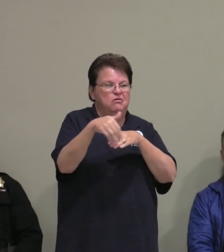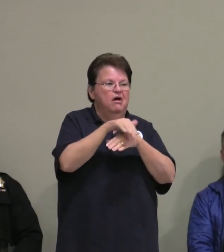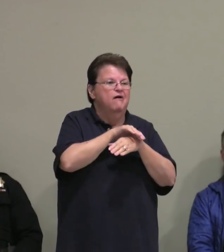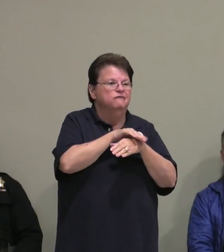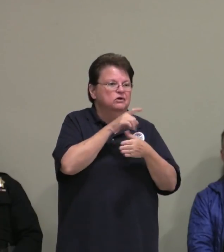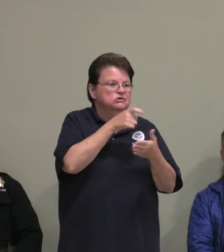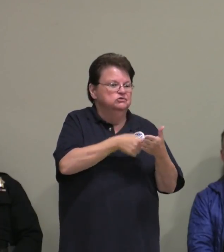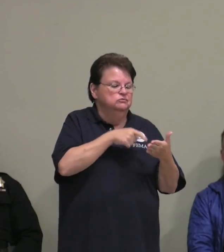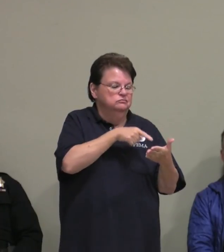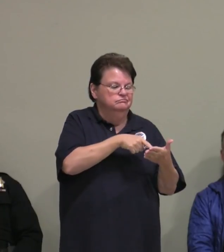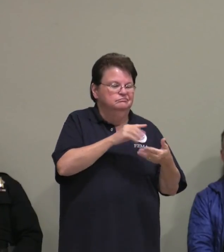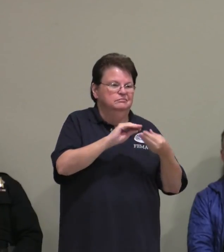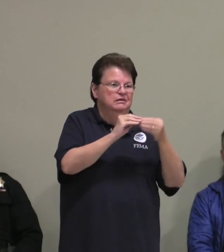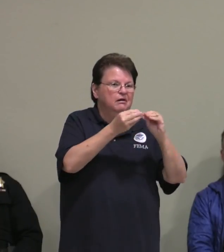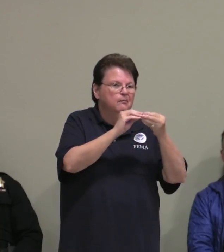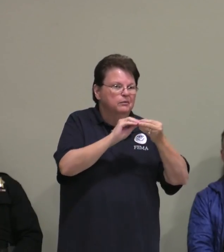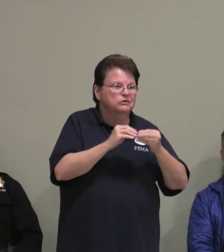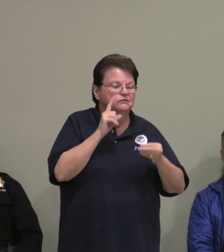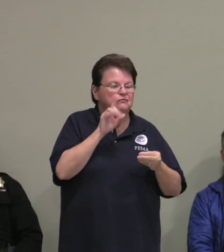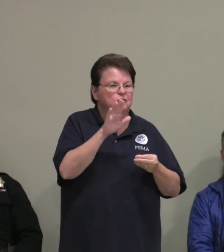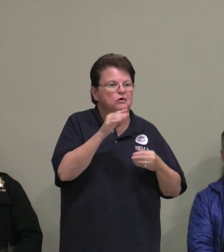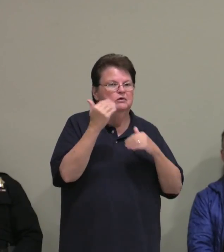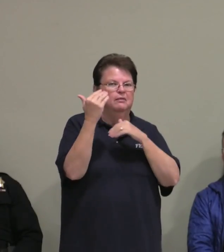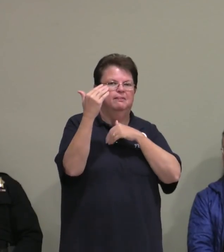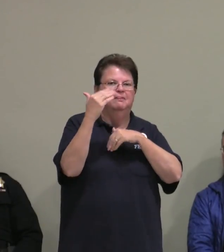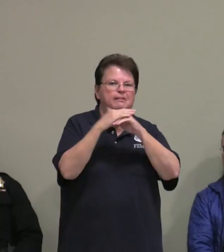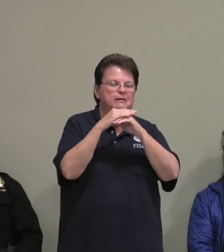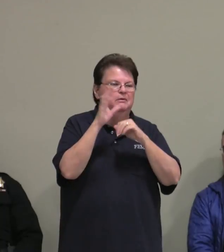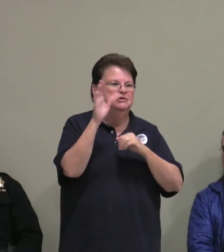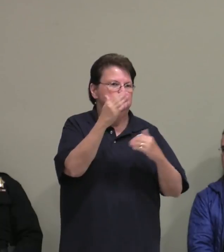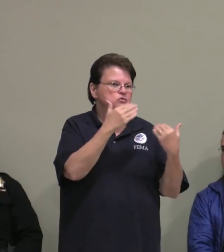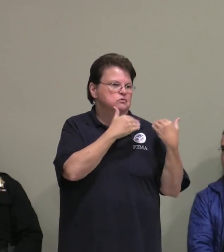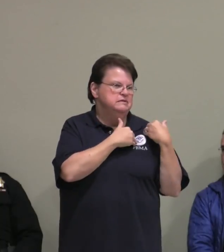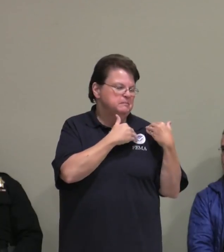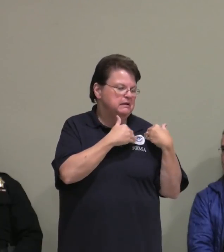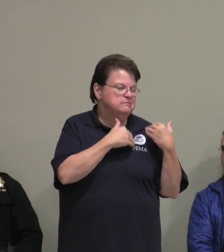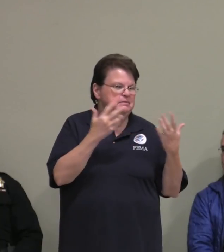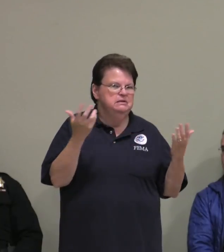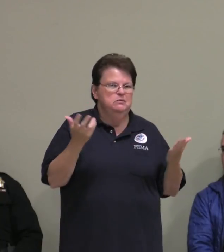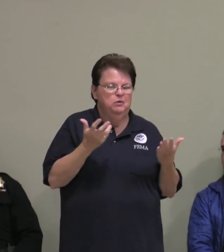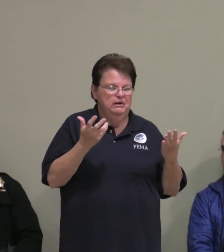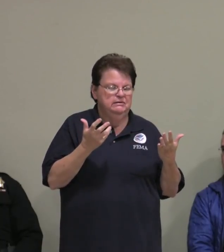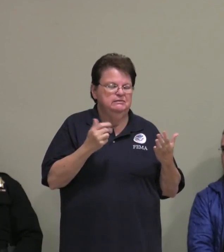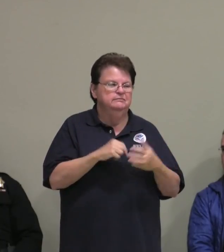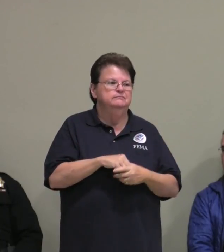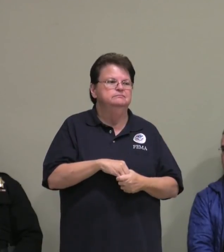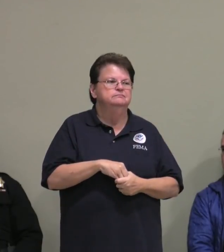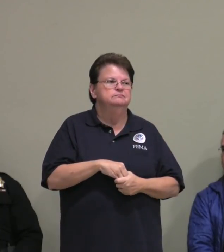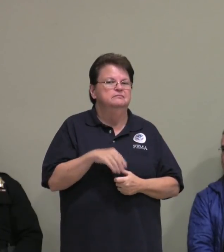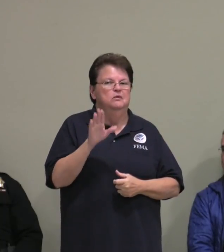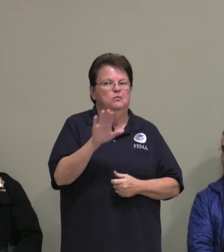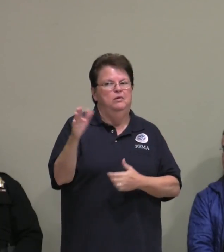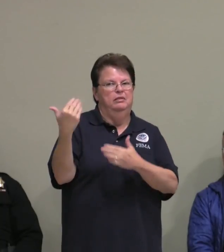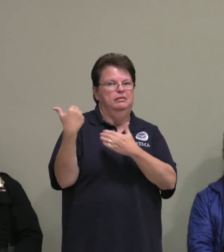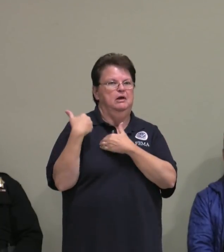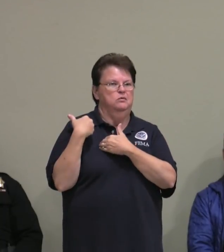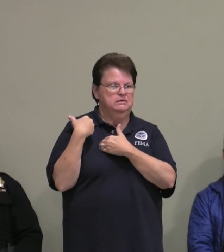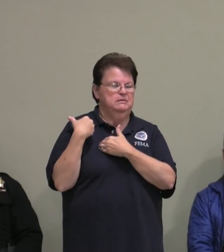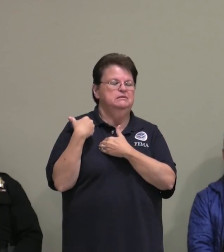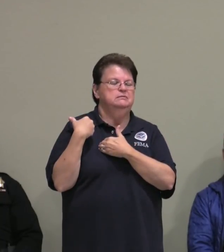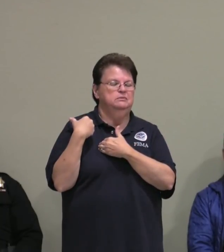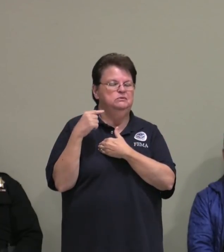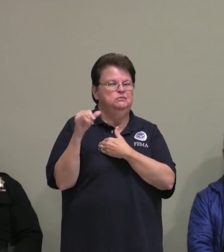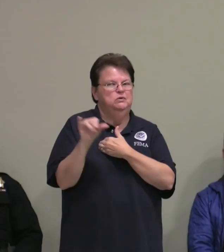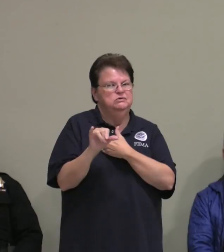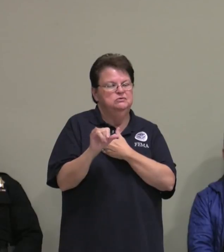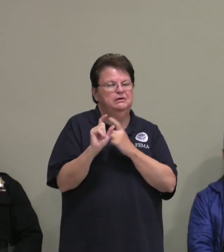your various coverages, what your limits are, what your obligations might be, and also what their obligations might be, as